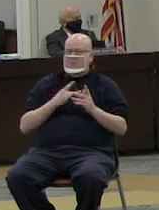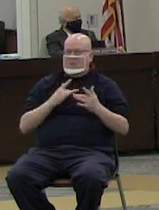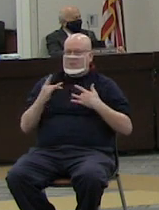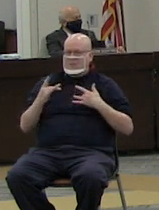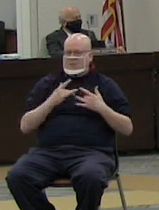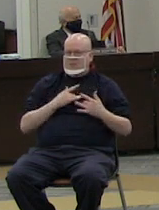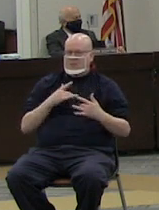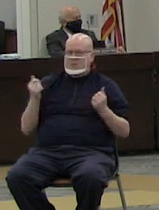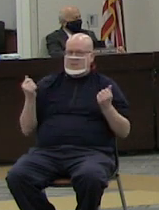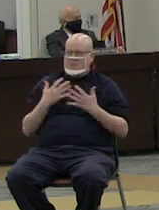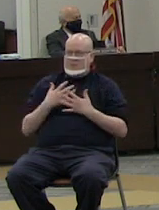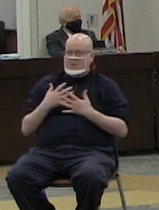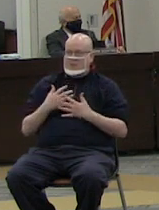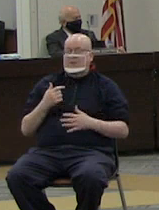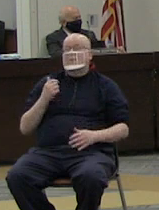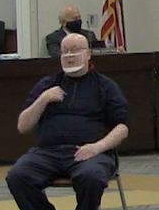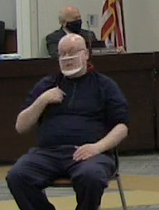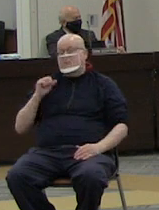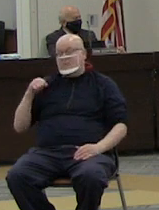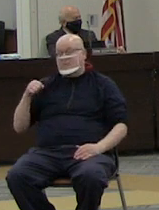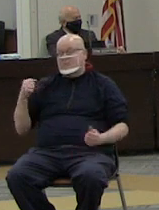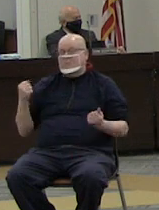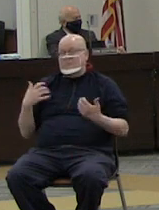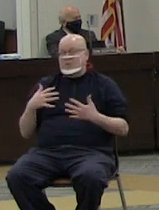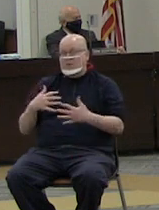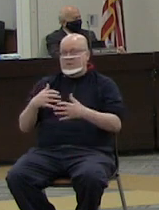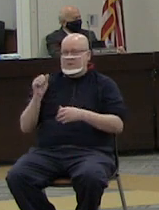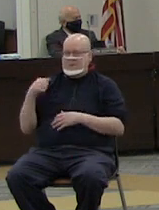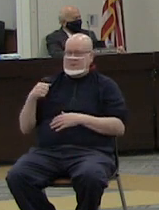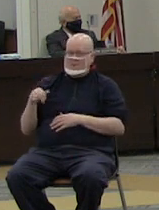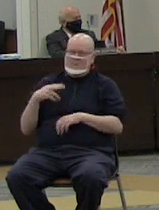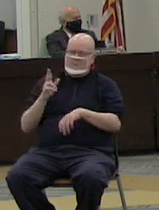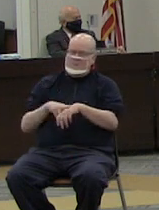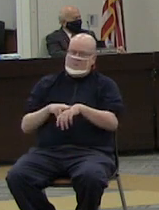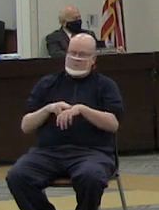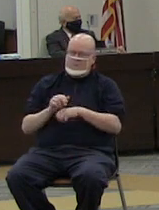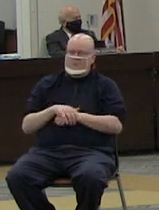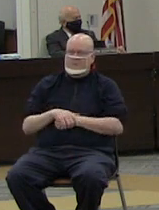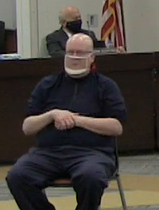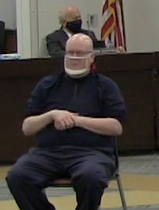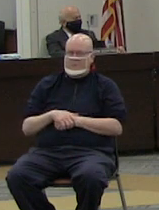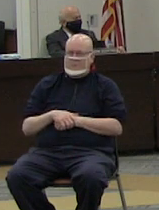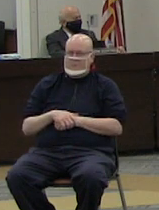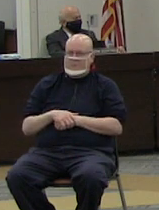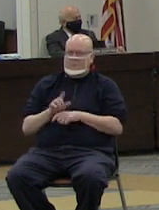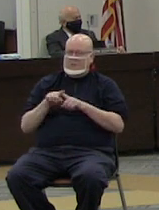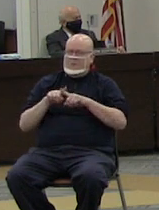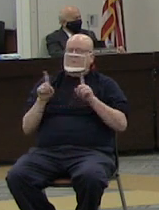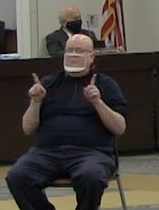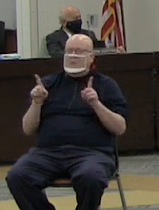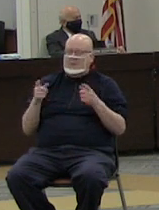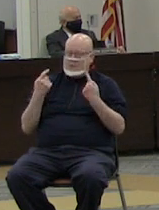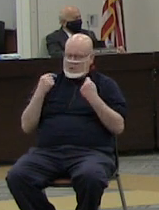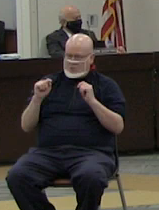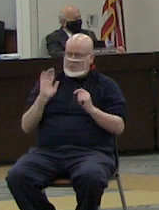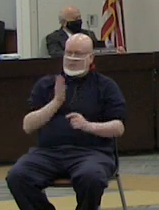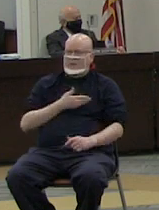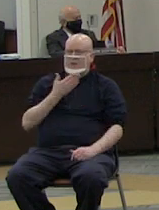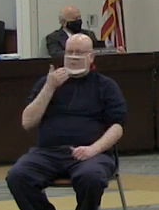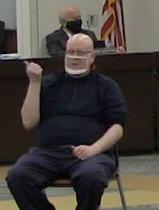can't say I'm not nervous about it. I am nervous about it. Who wouldn't be right now? So we just have to do our best